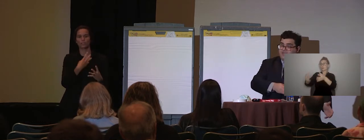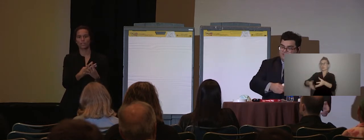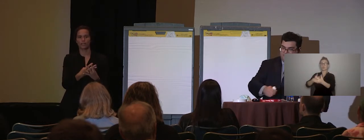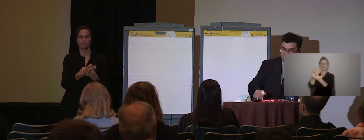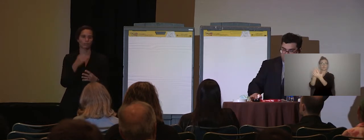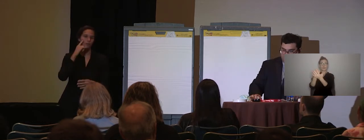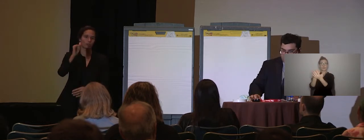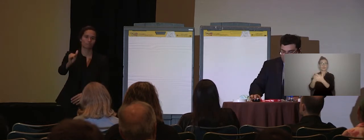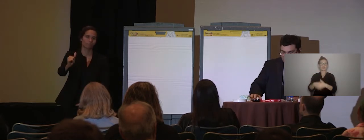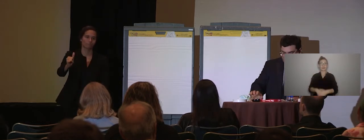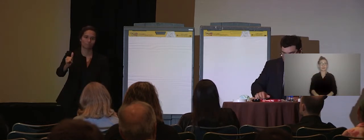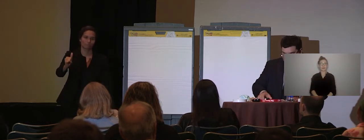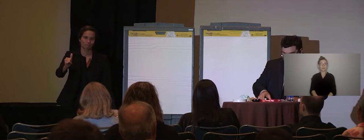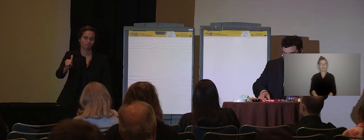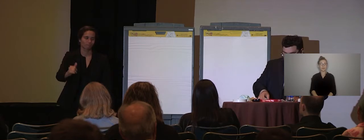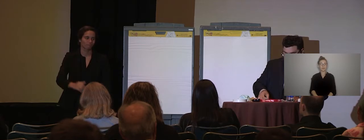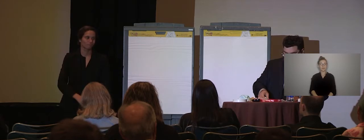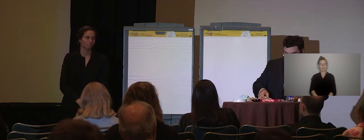like that.